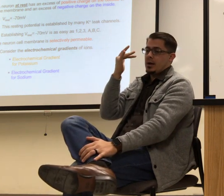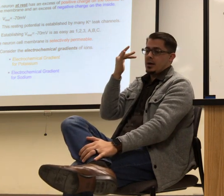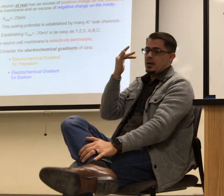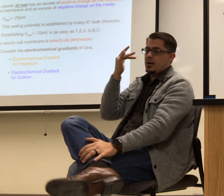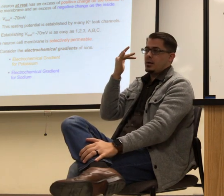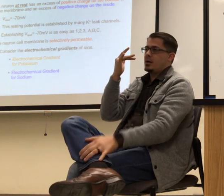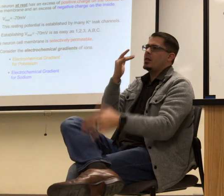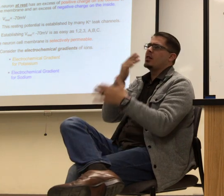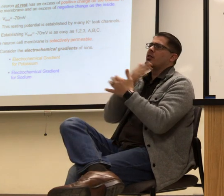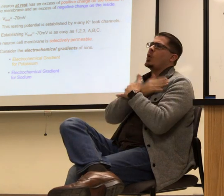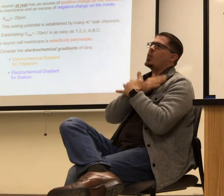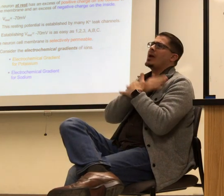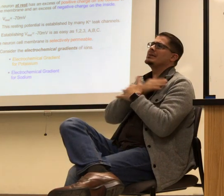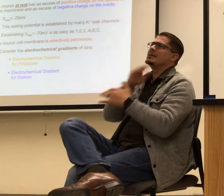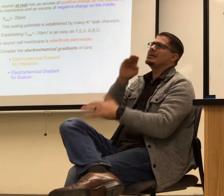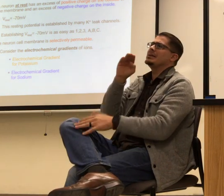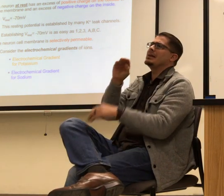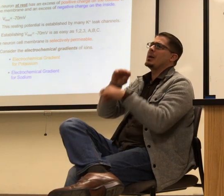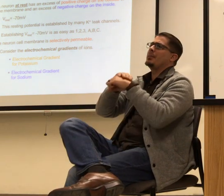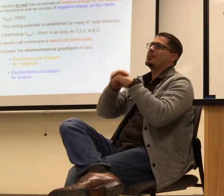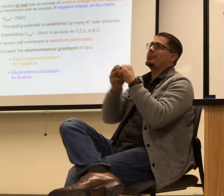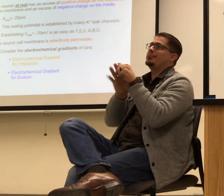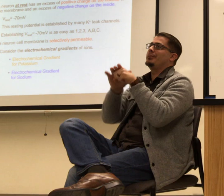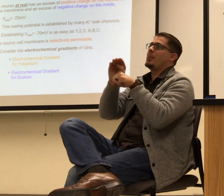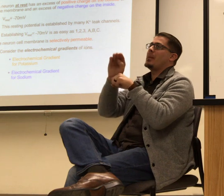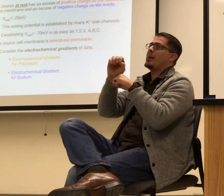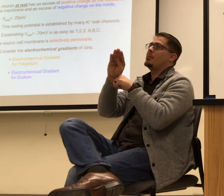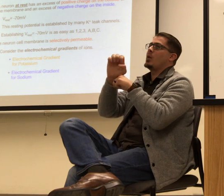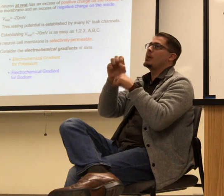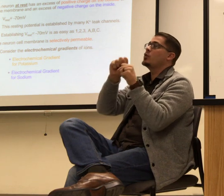the resting membrane potential